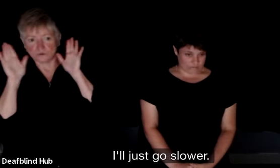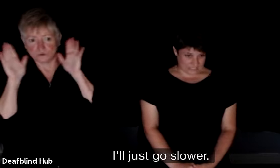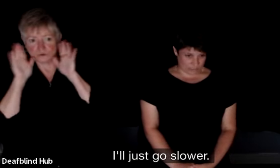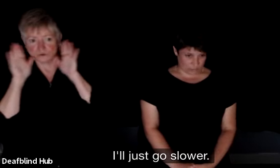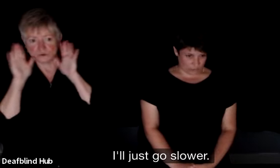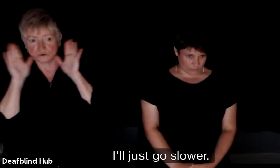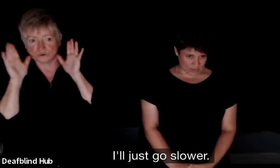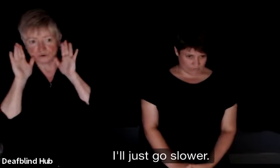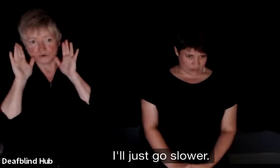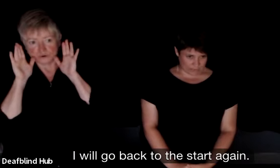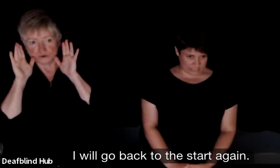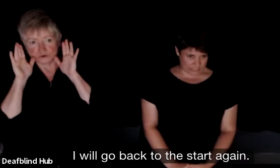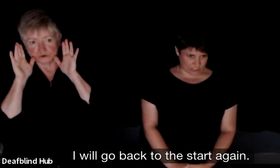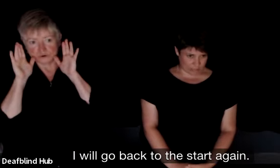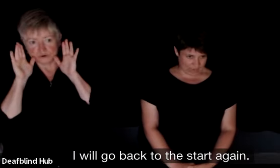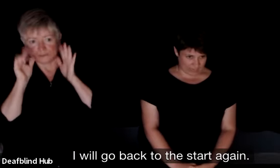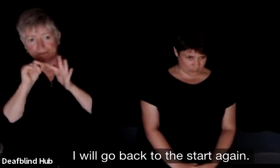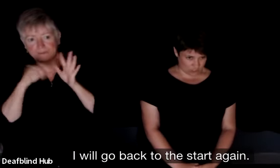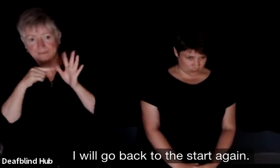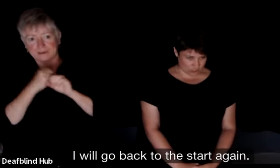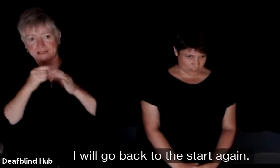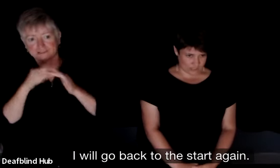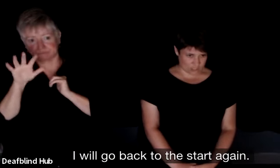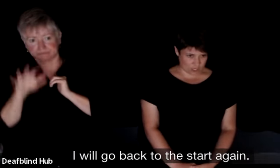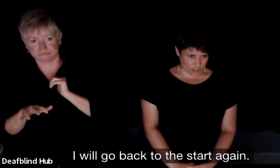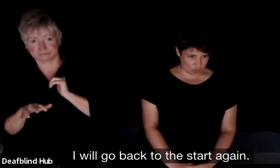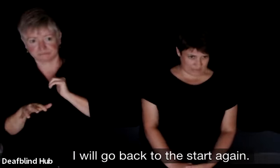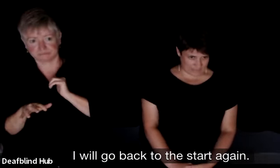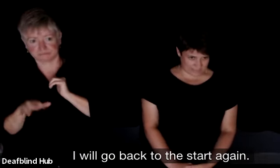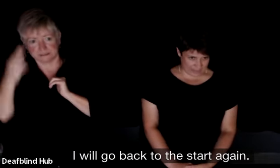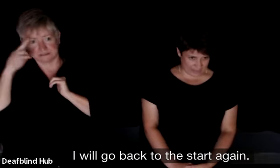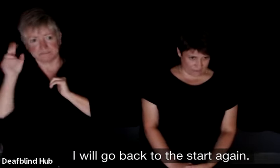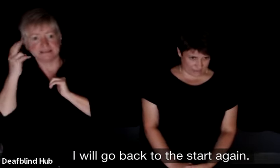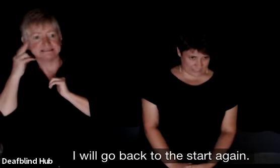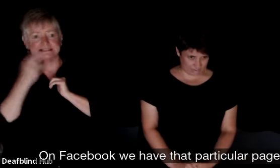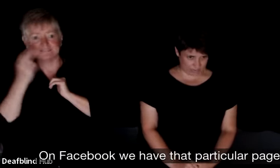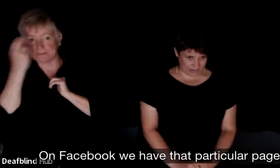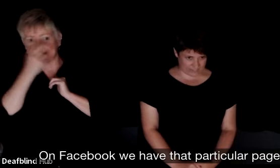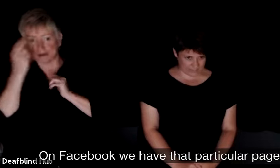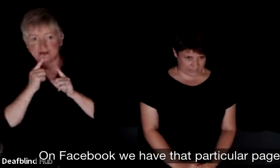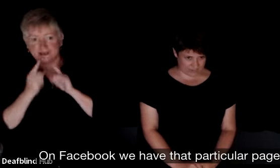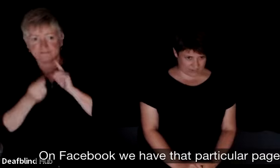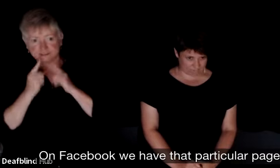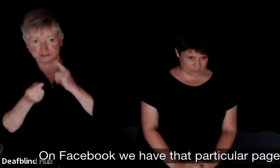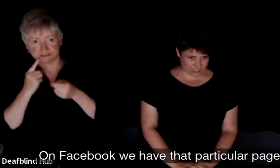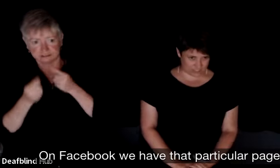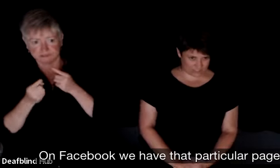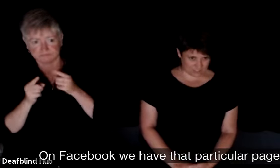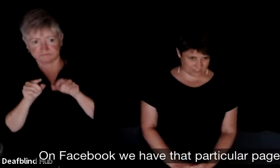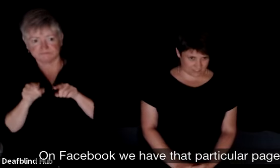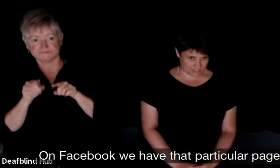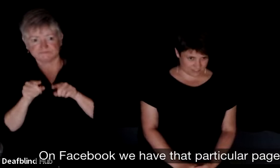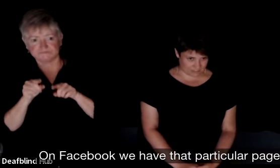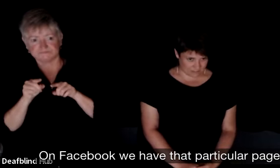So on Facebook, we have that particular page. There's a lot of comments there for the deafblind